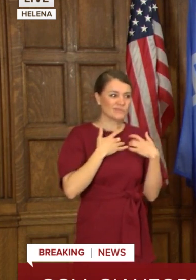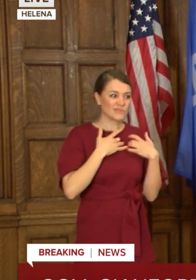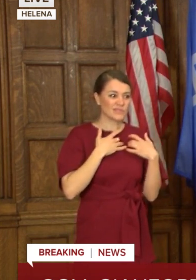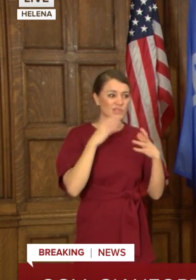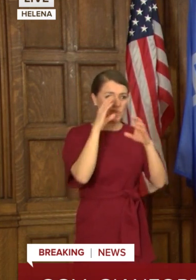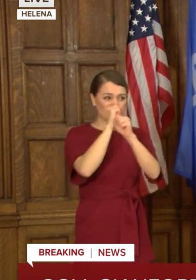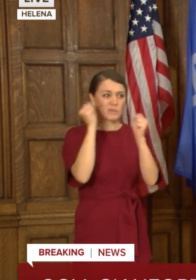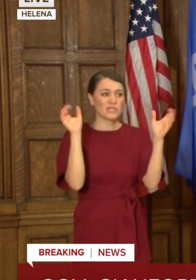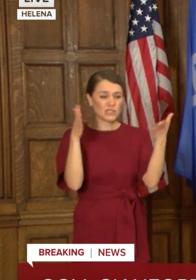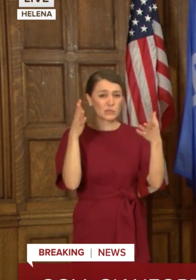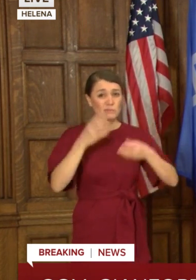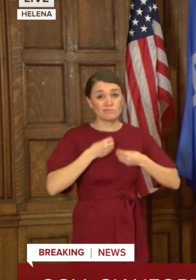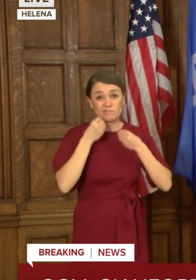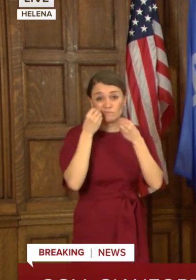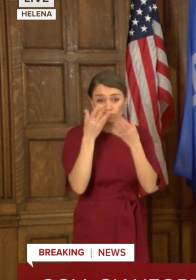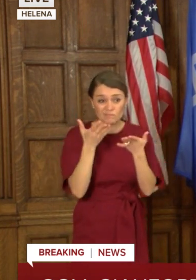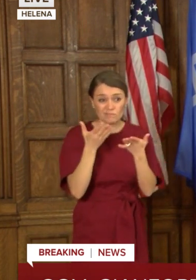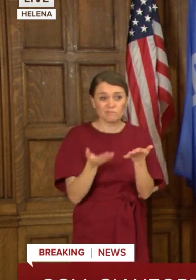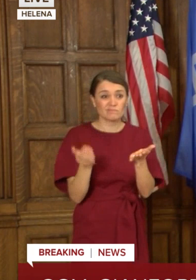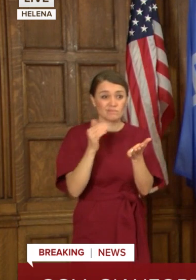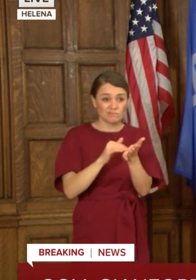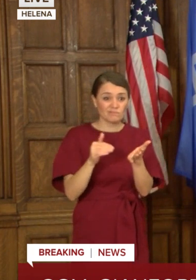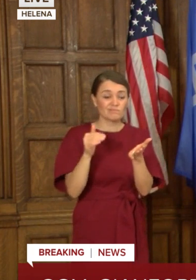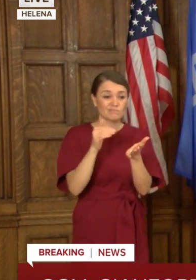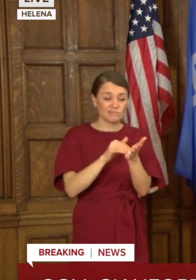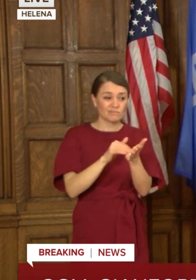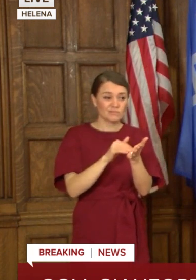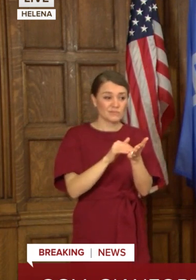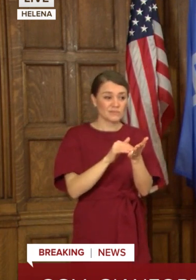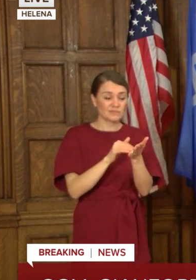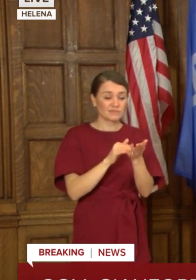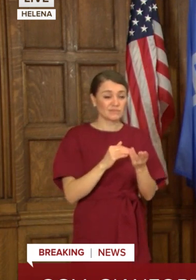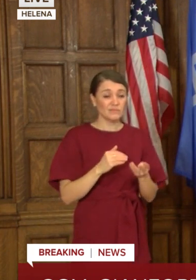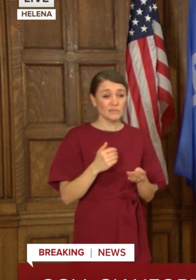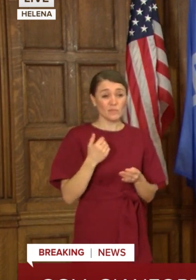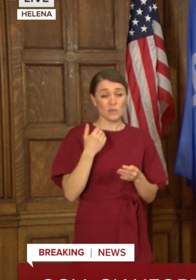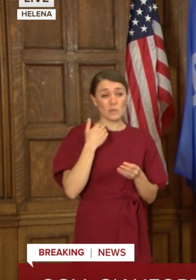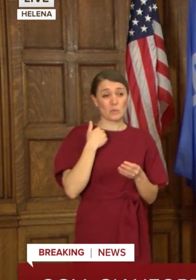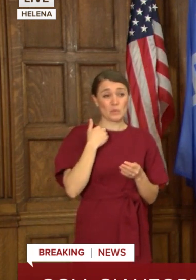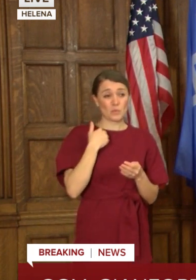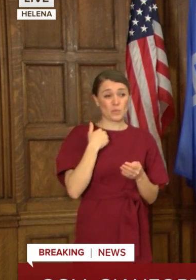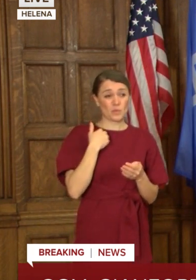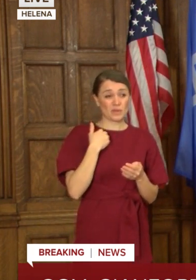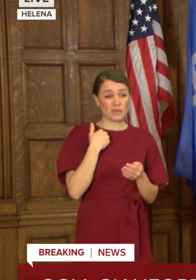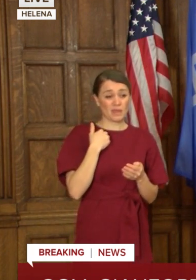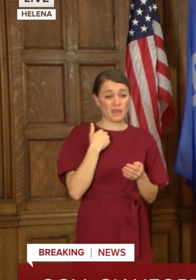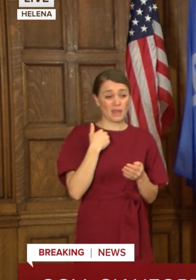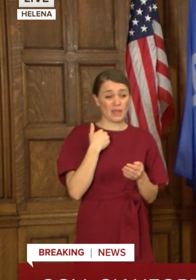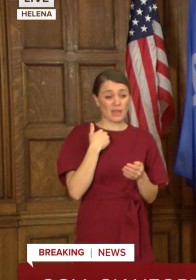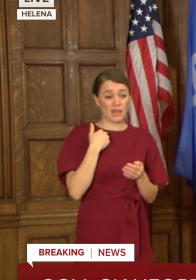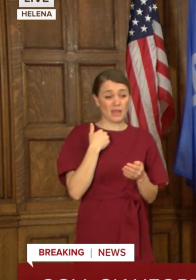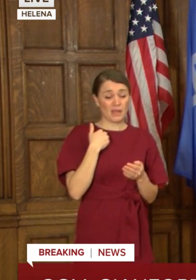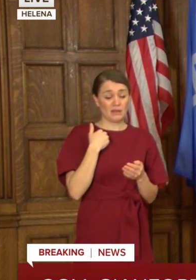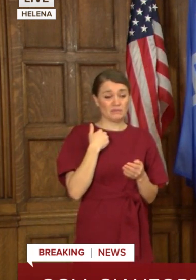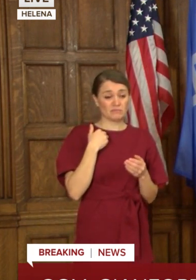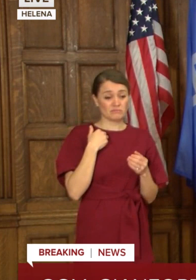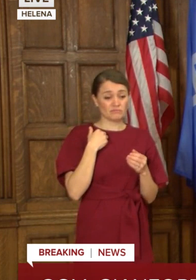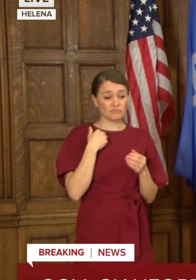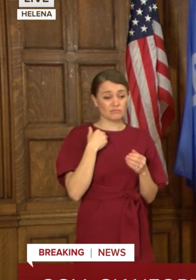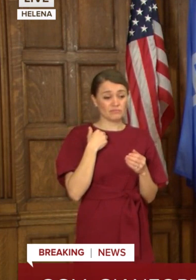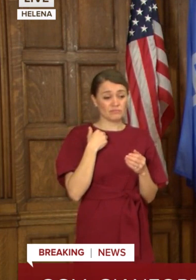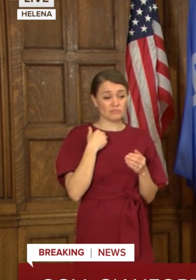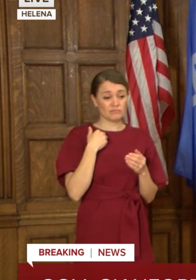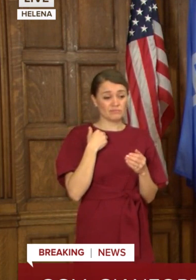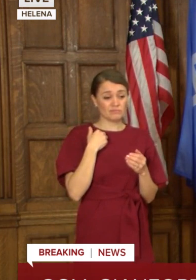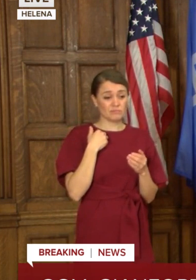Biden administration. They are setting up. We have existing channels of distribution here in Montana that we've proven. At this point,